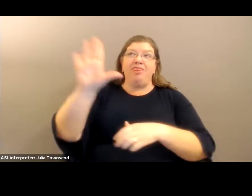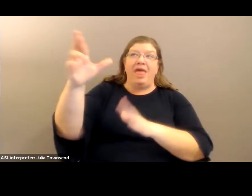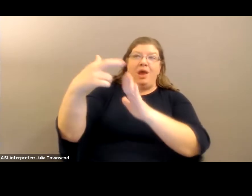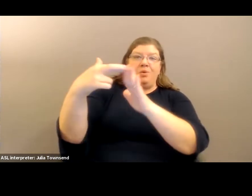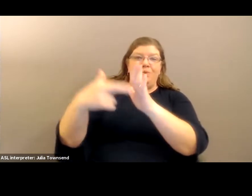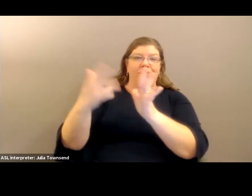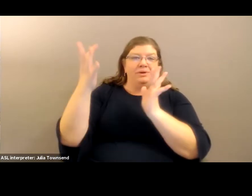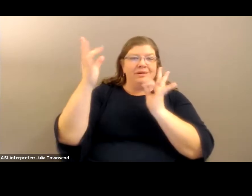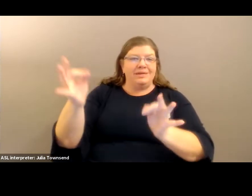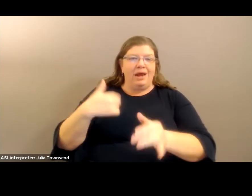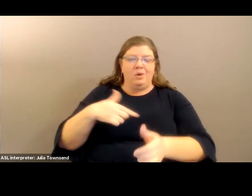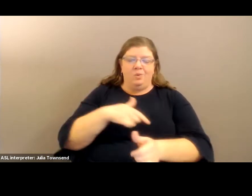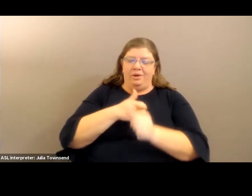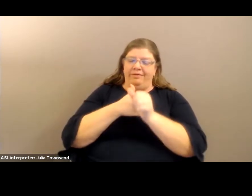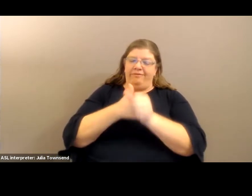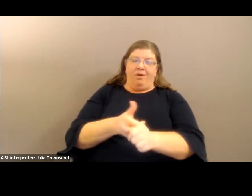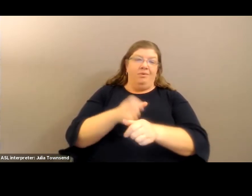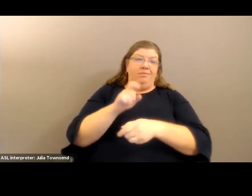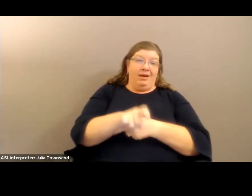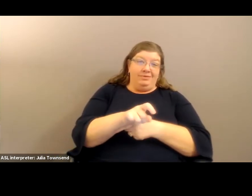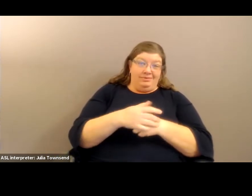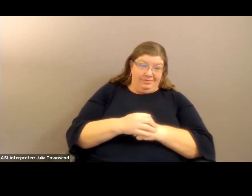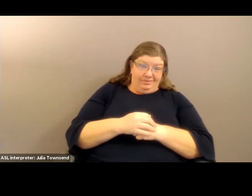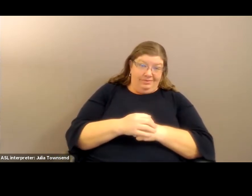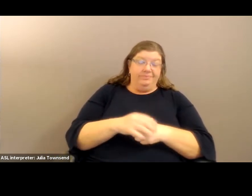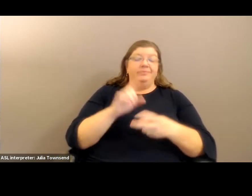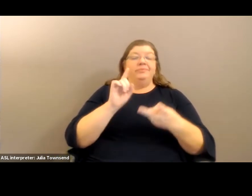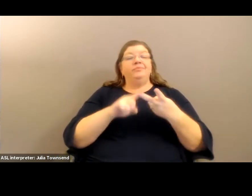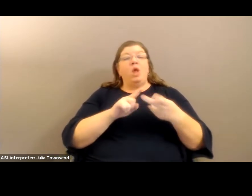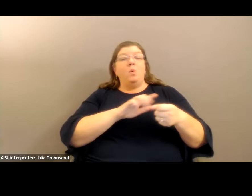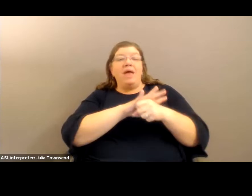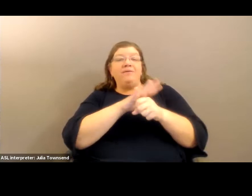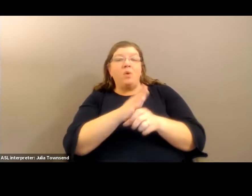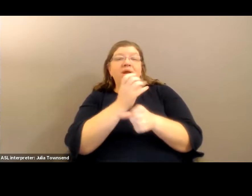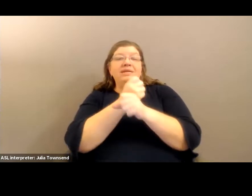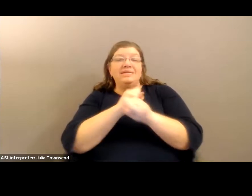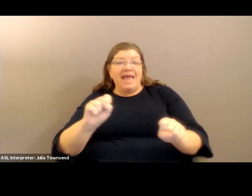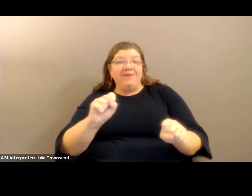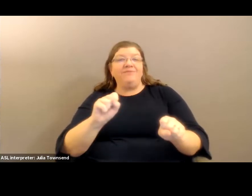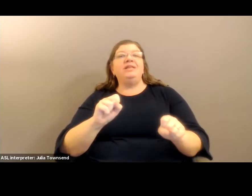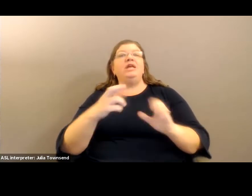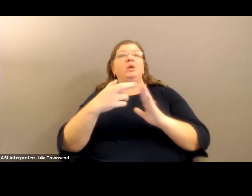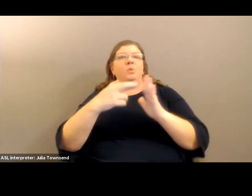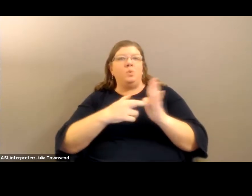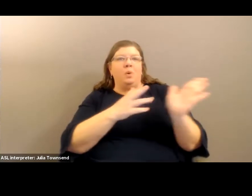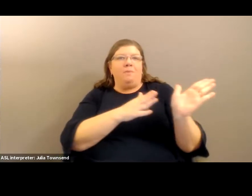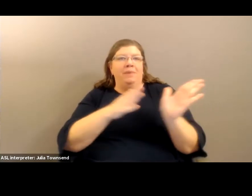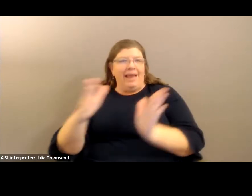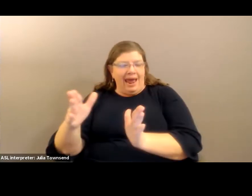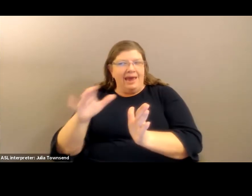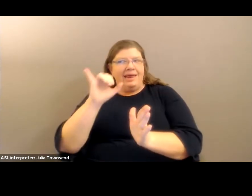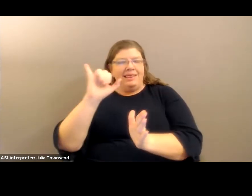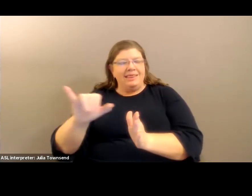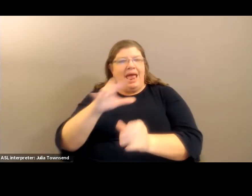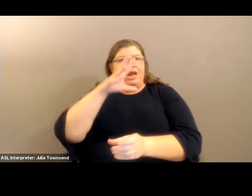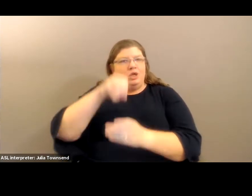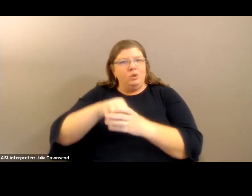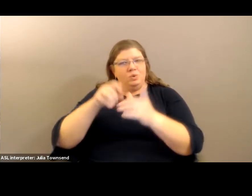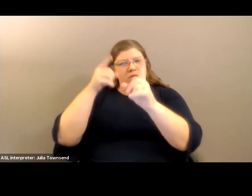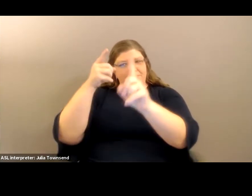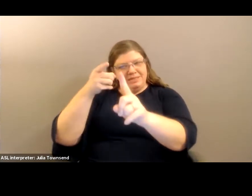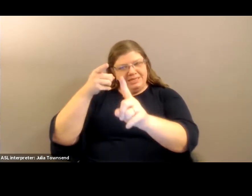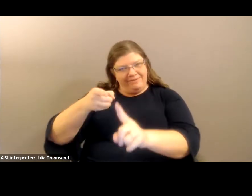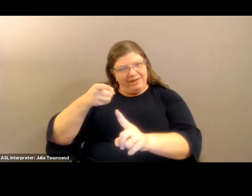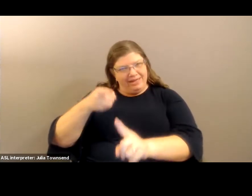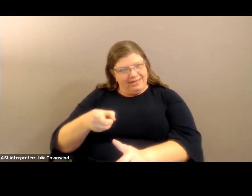that, we also have our COVID safety protocol plan. And that plan includes specifically